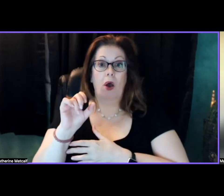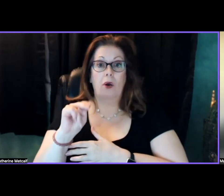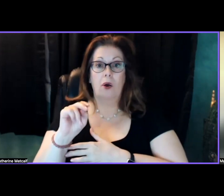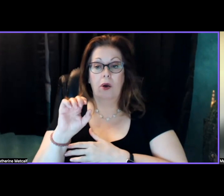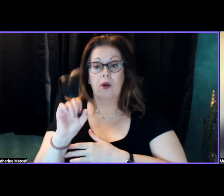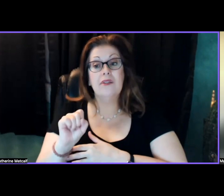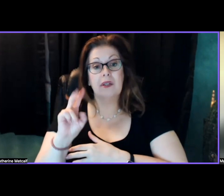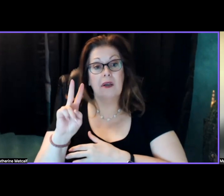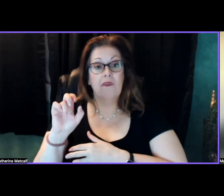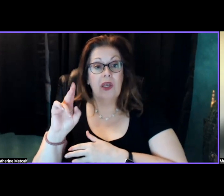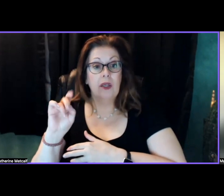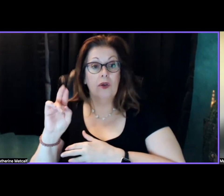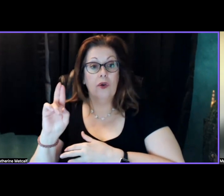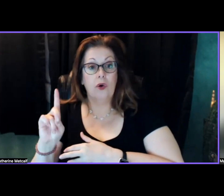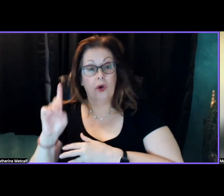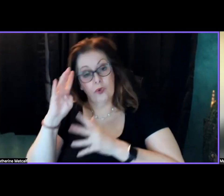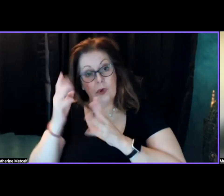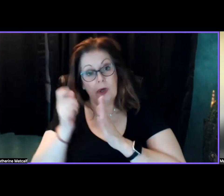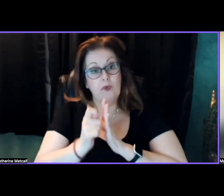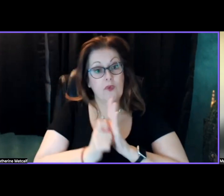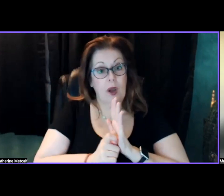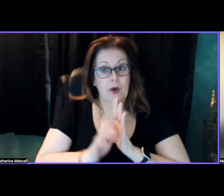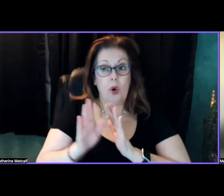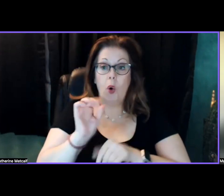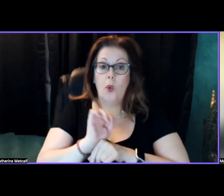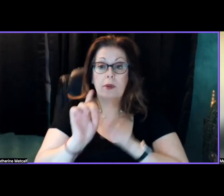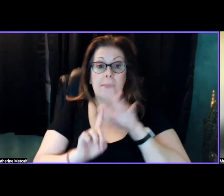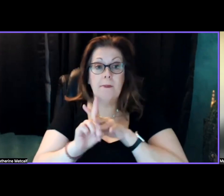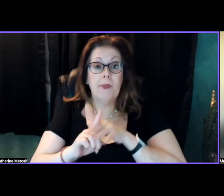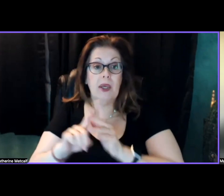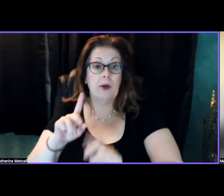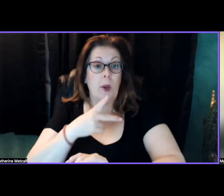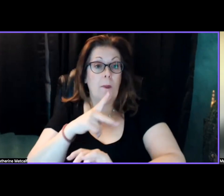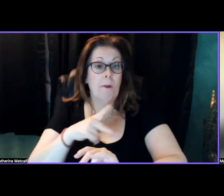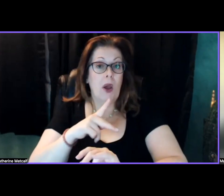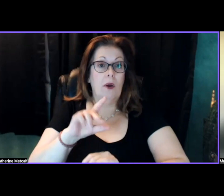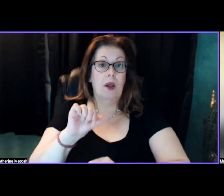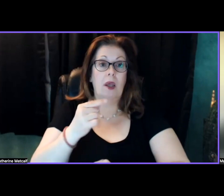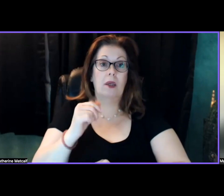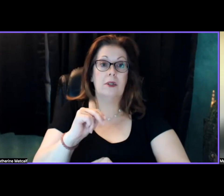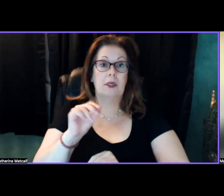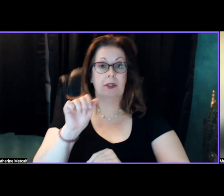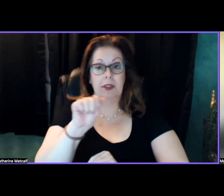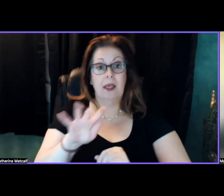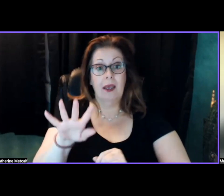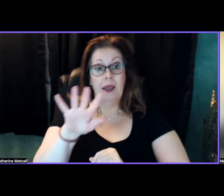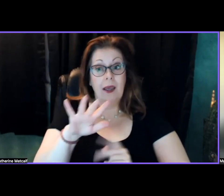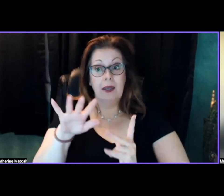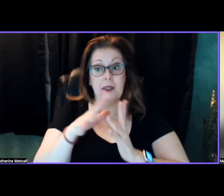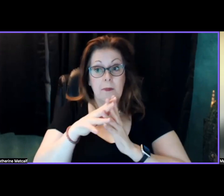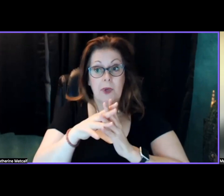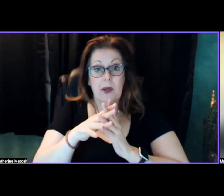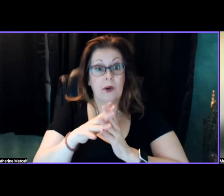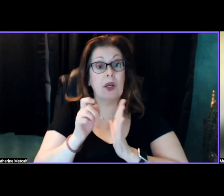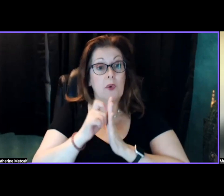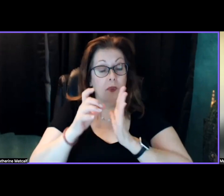of Creative Writing. Their work has appeared in Poetry, the Rumpus Agni Asian American Writers Workshop, KPBS, and